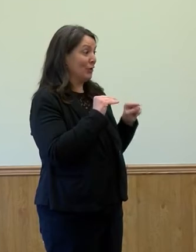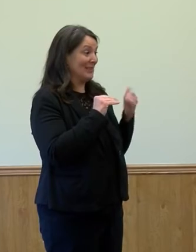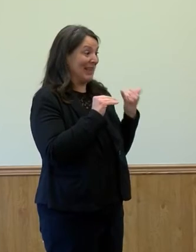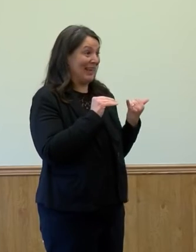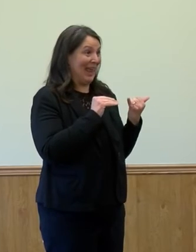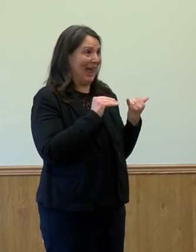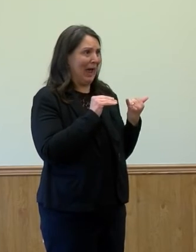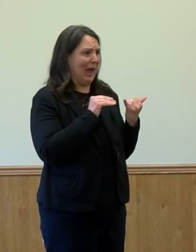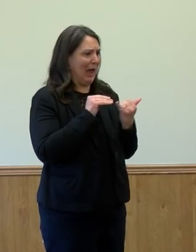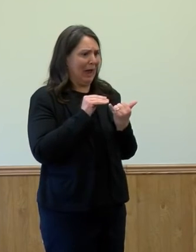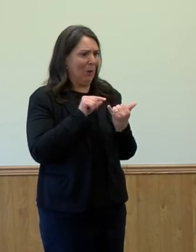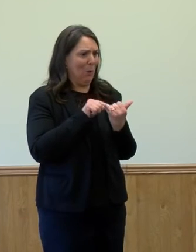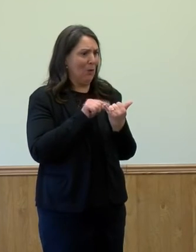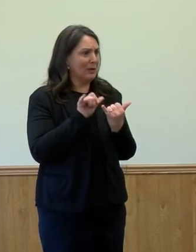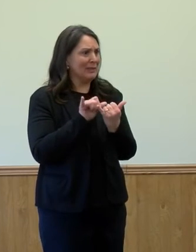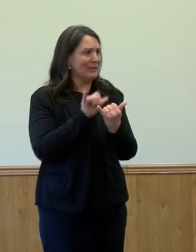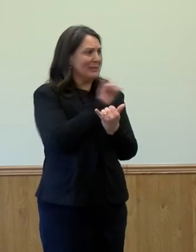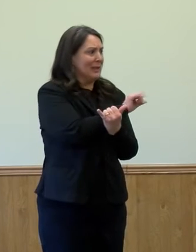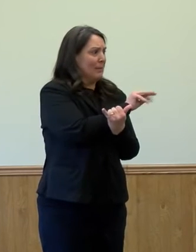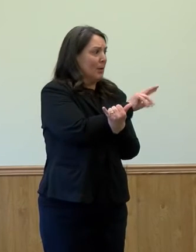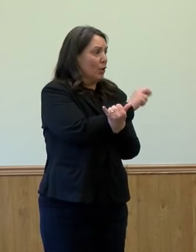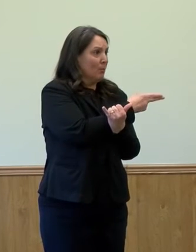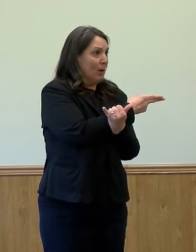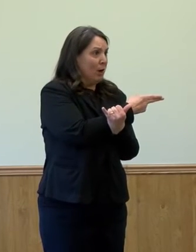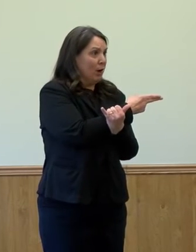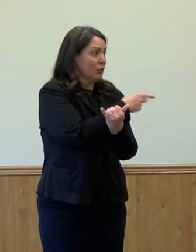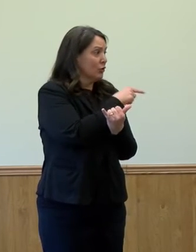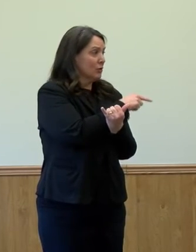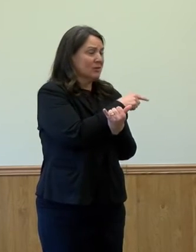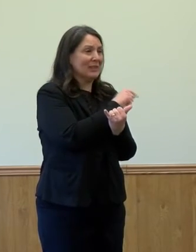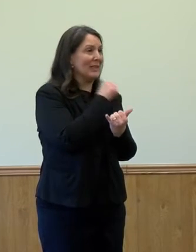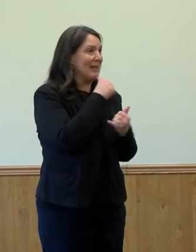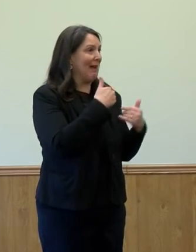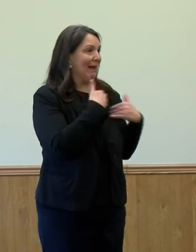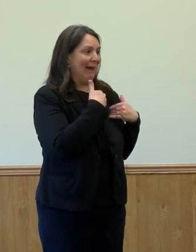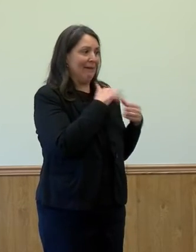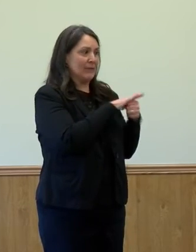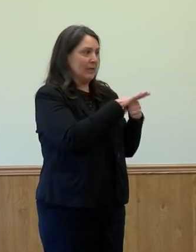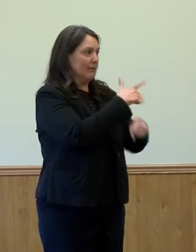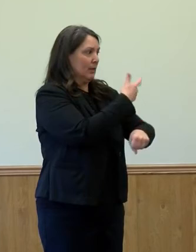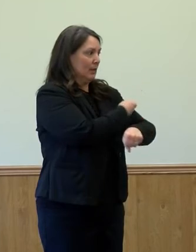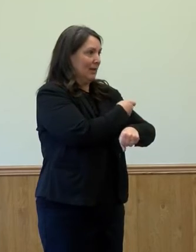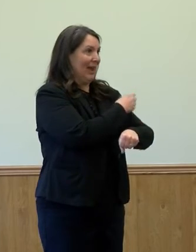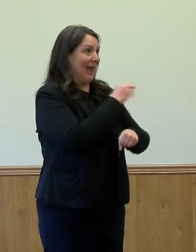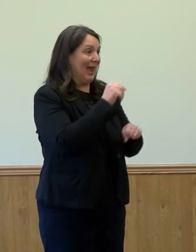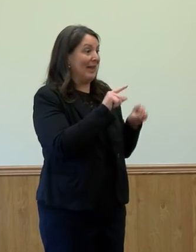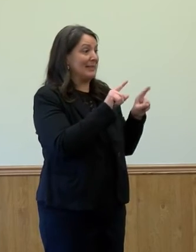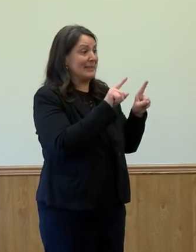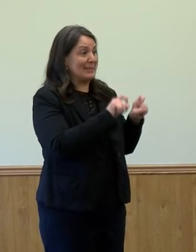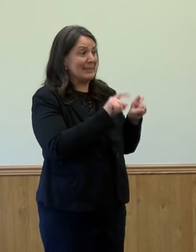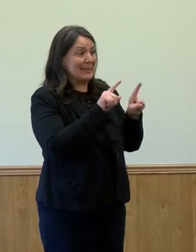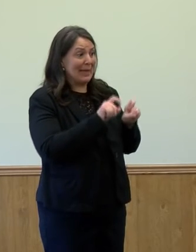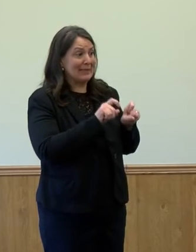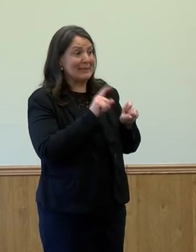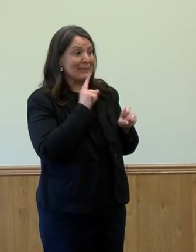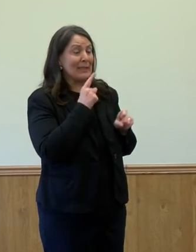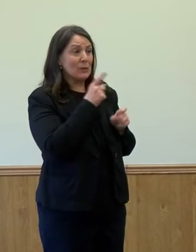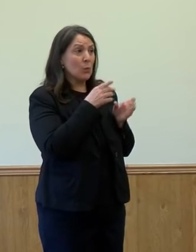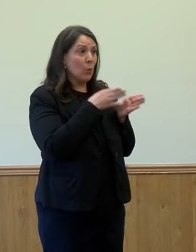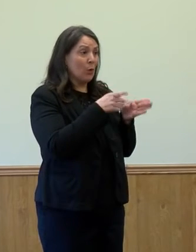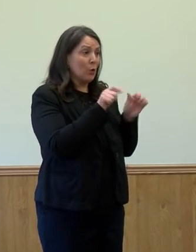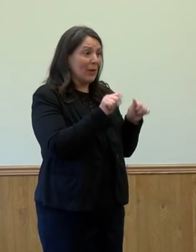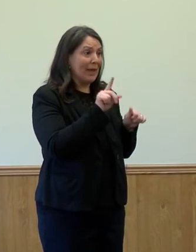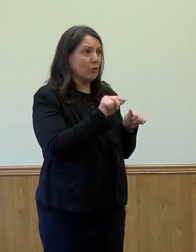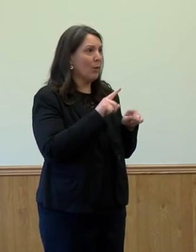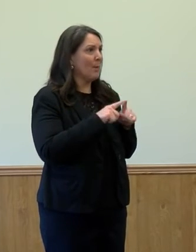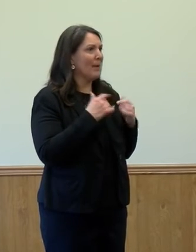period where vaccinations were not readily available, and we did have testing just being more and more accessible. We're in a